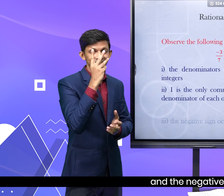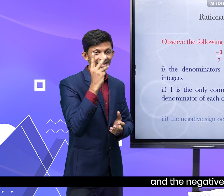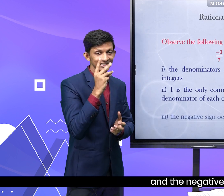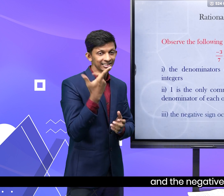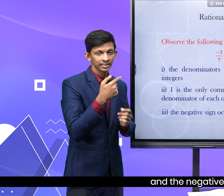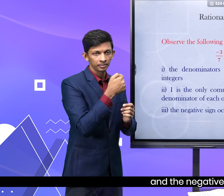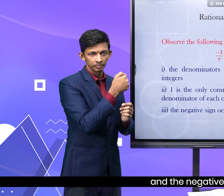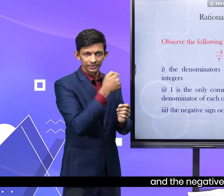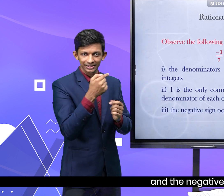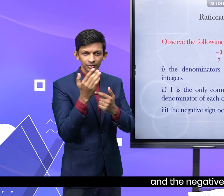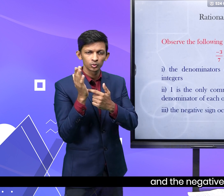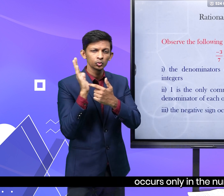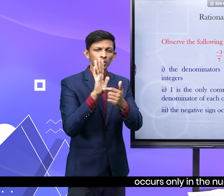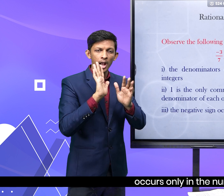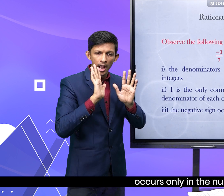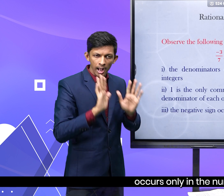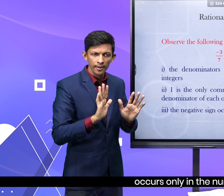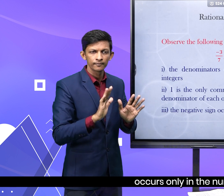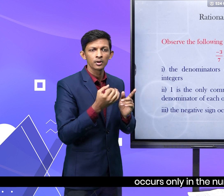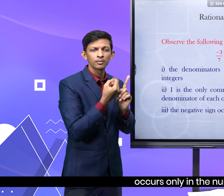And the negative sign occurs only in the numerator.